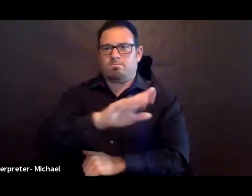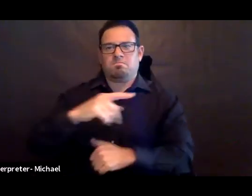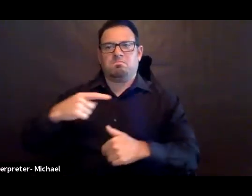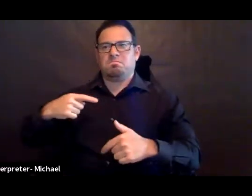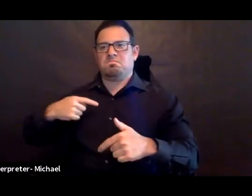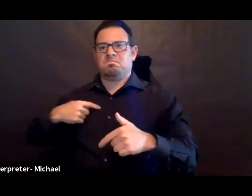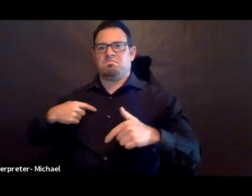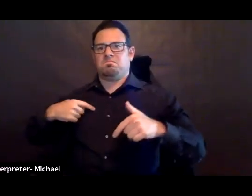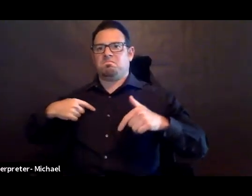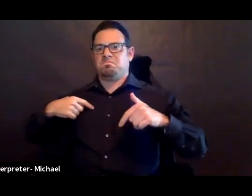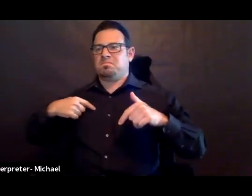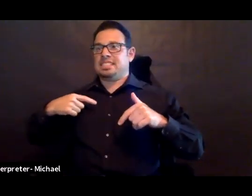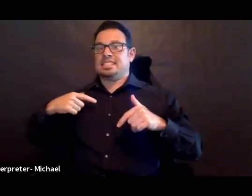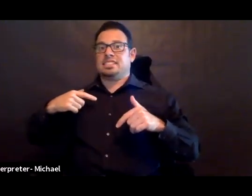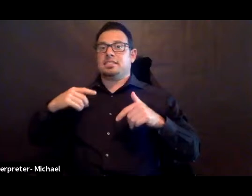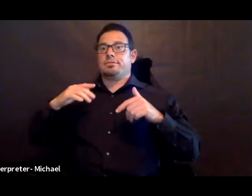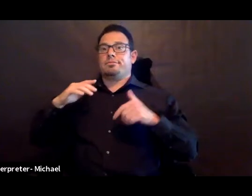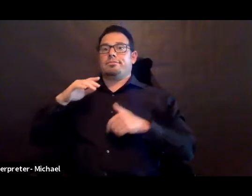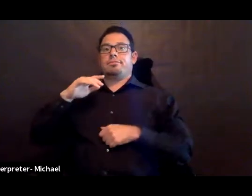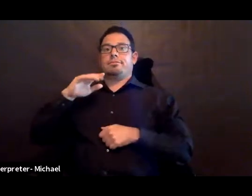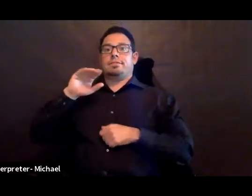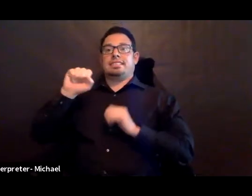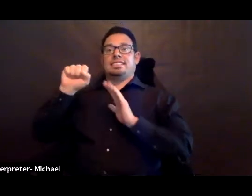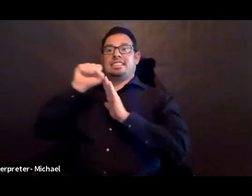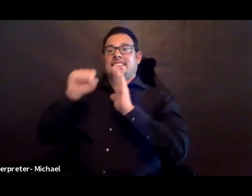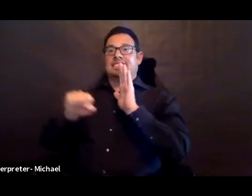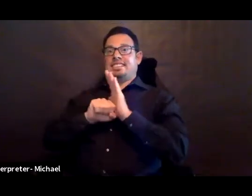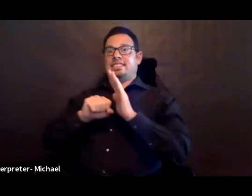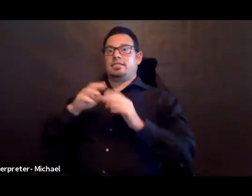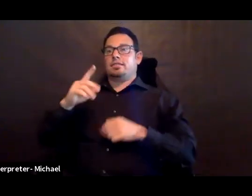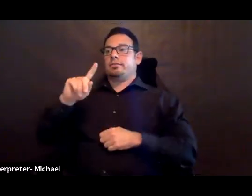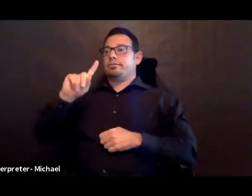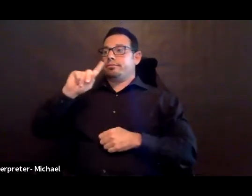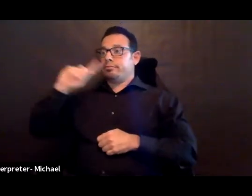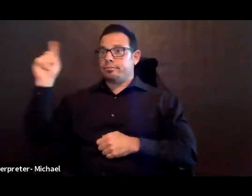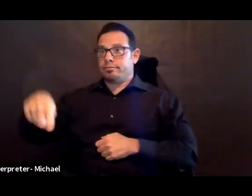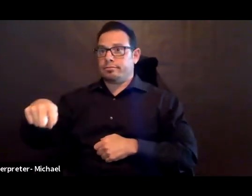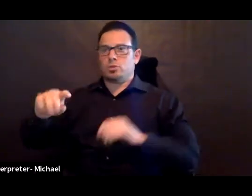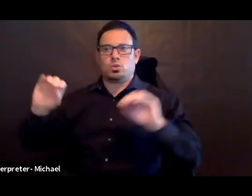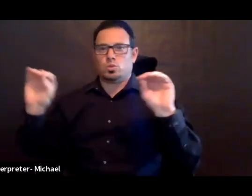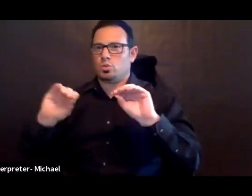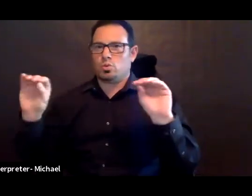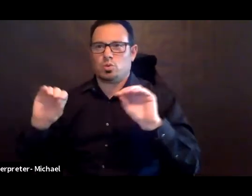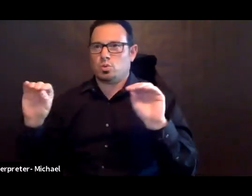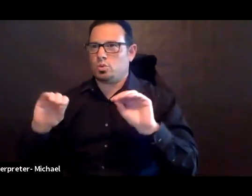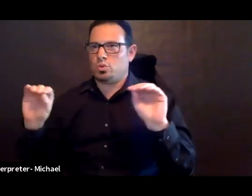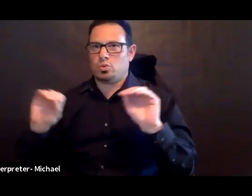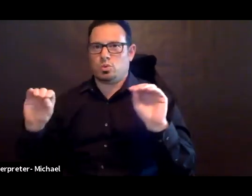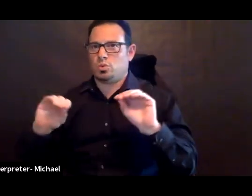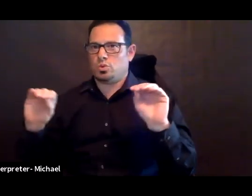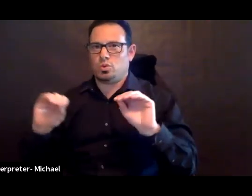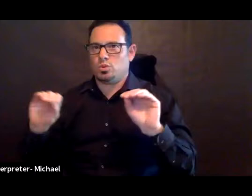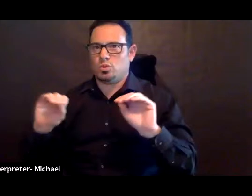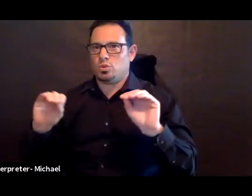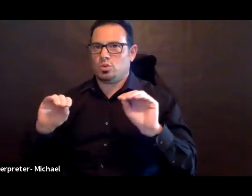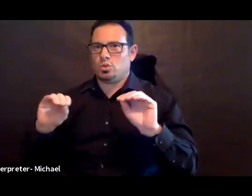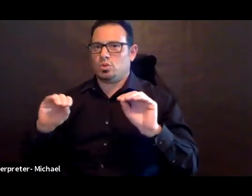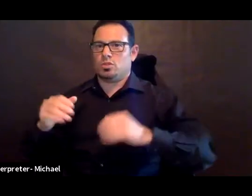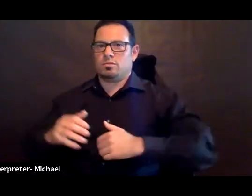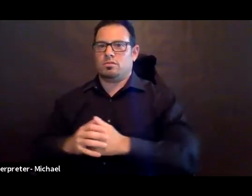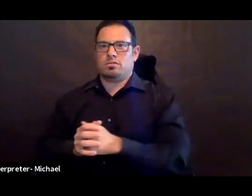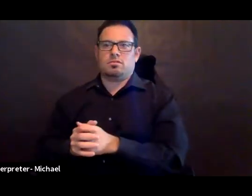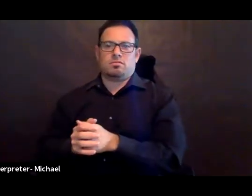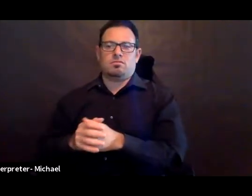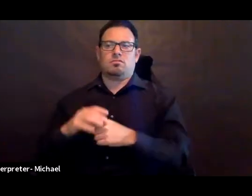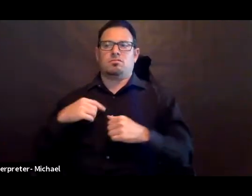we are announcing today, but that is certainly something we're watching with interest to see how that evolves